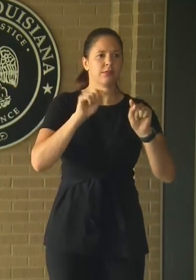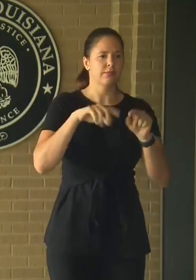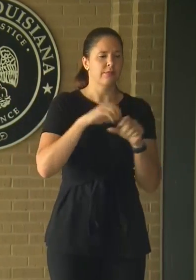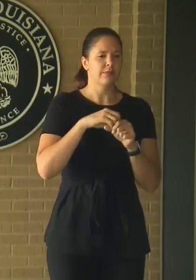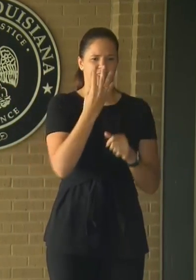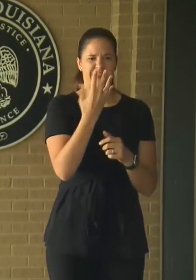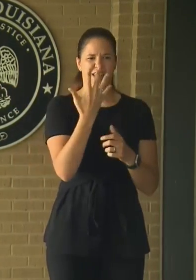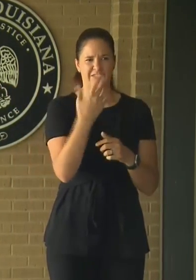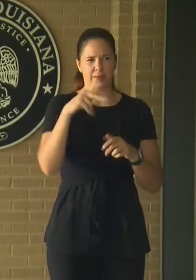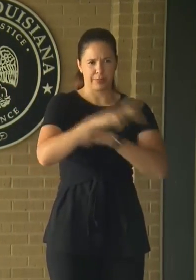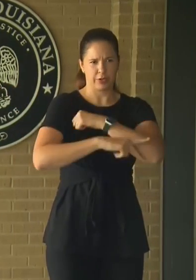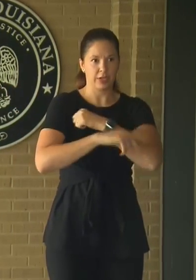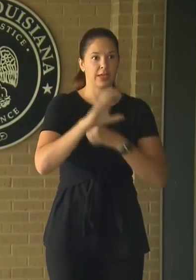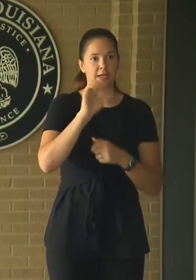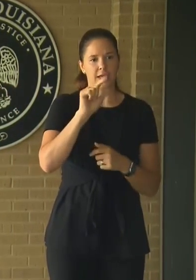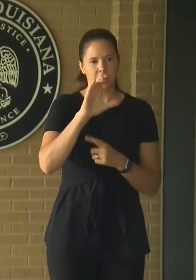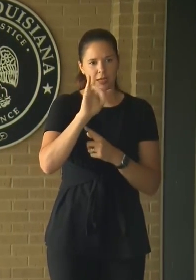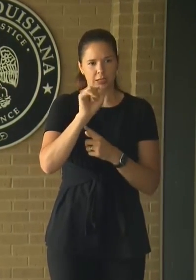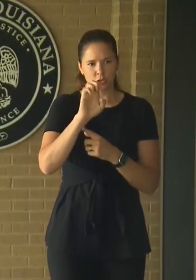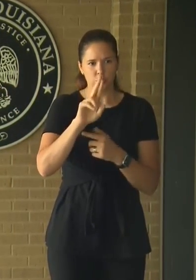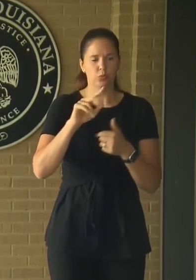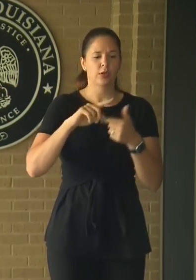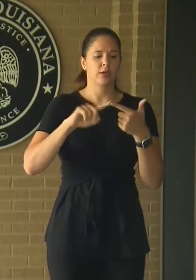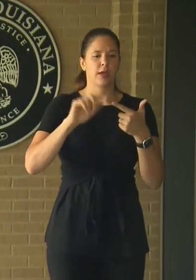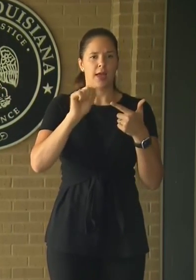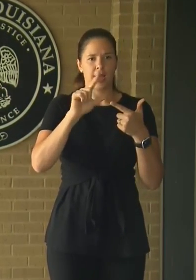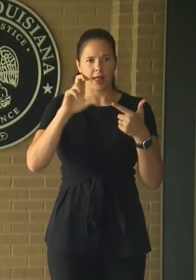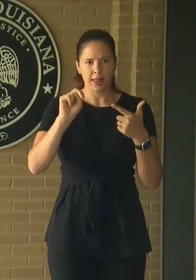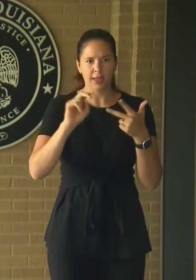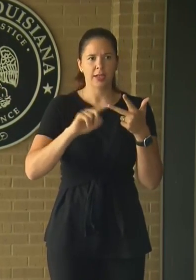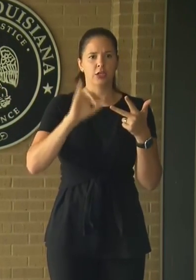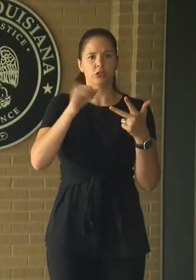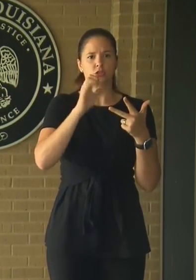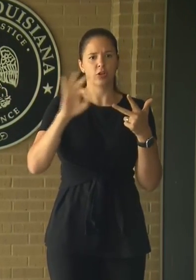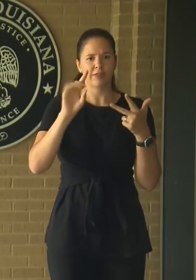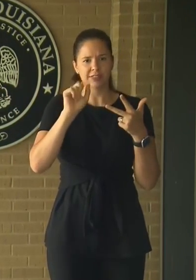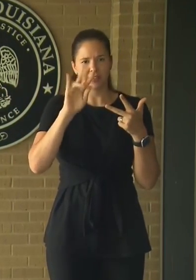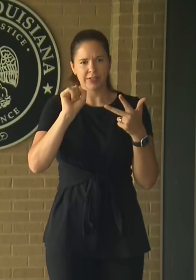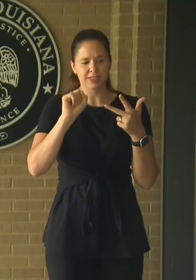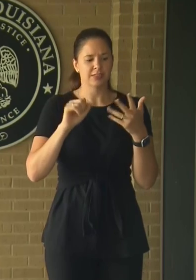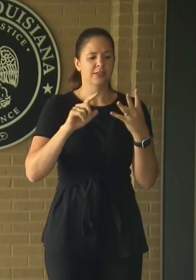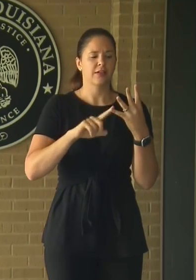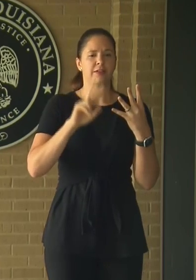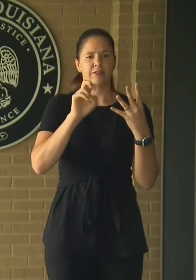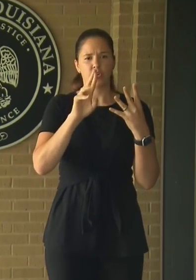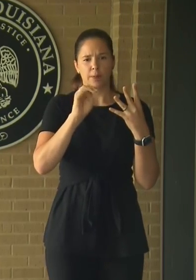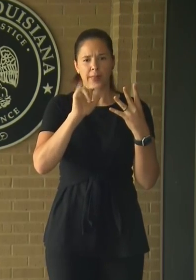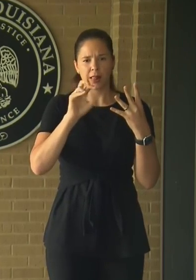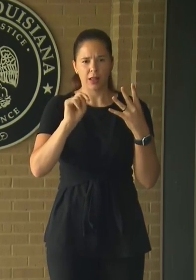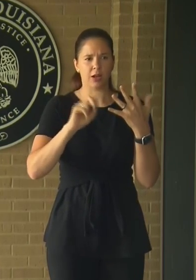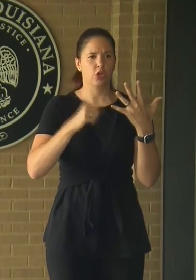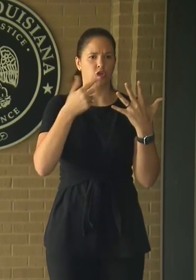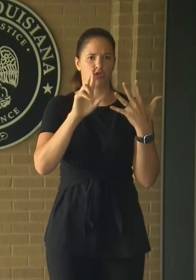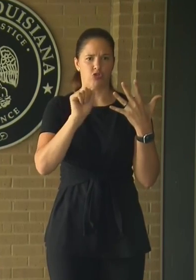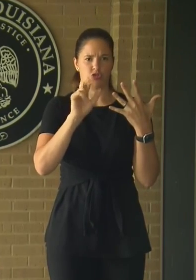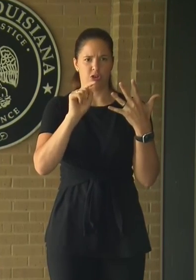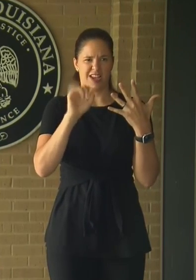Those parishes are Calcasieu, Allen, Jeff Davis, Vermilion, and